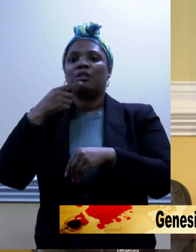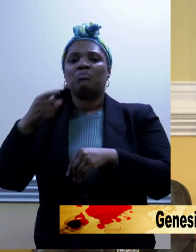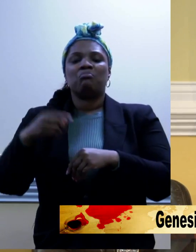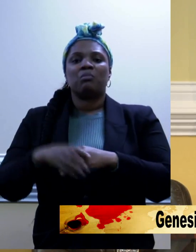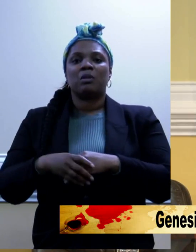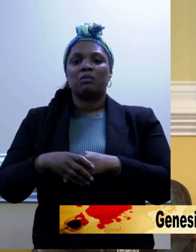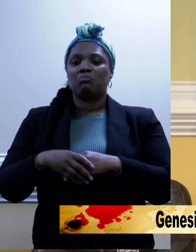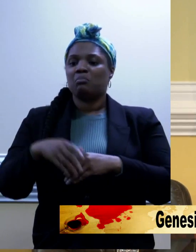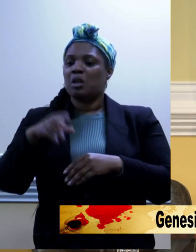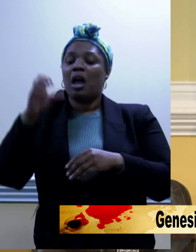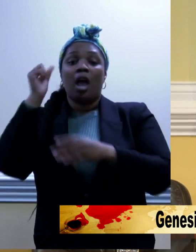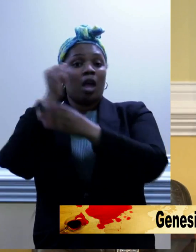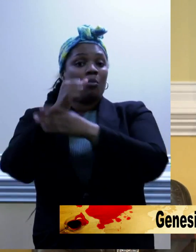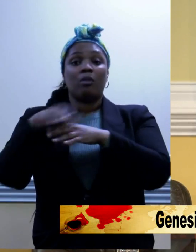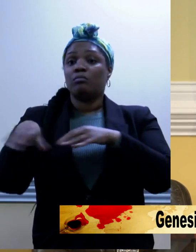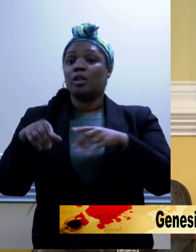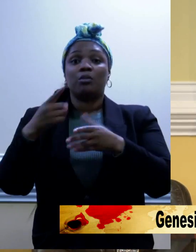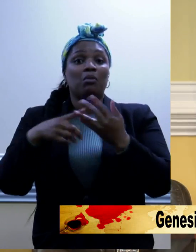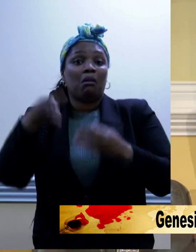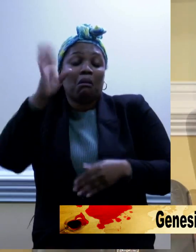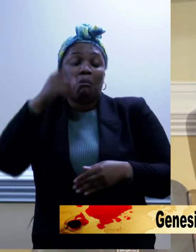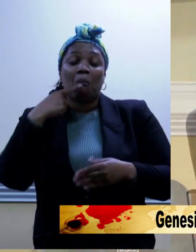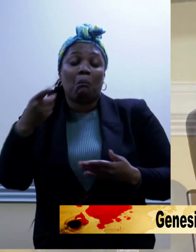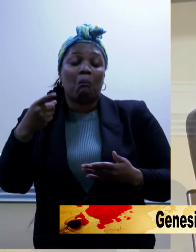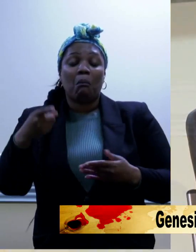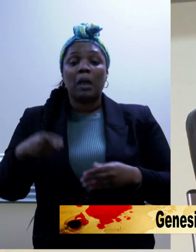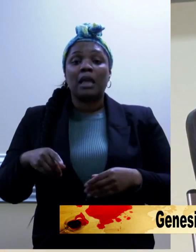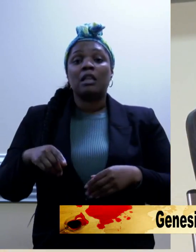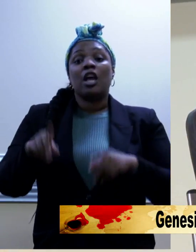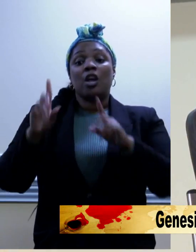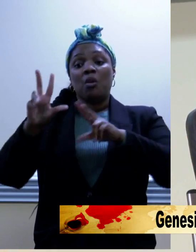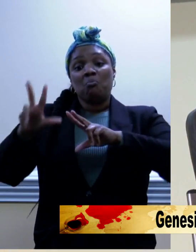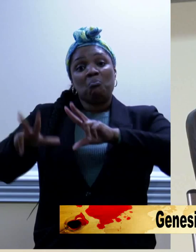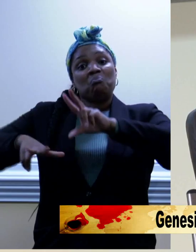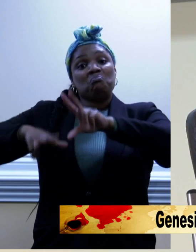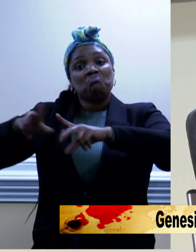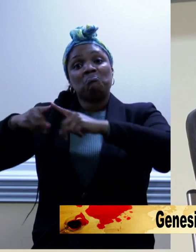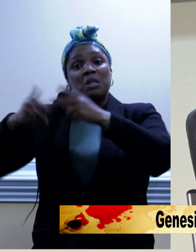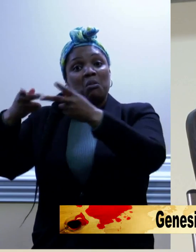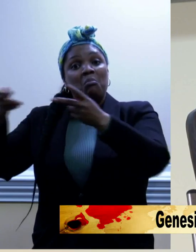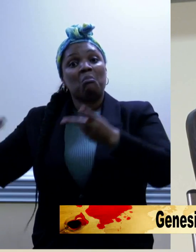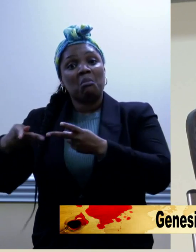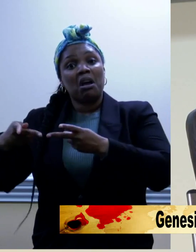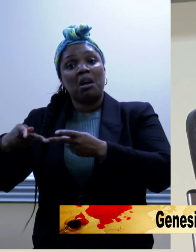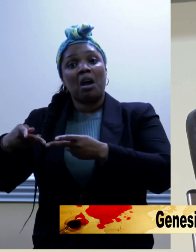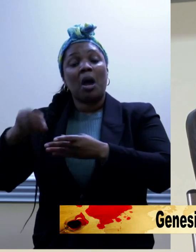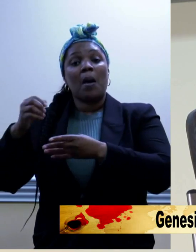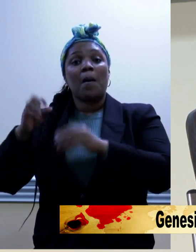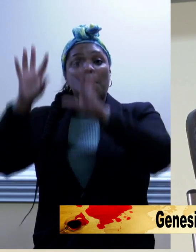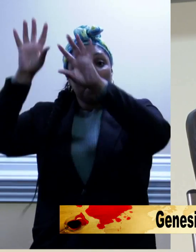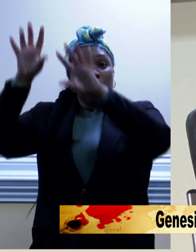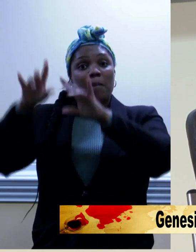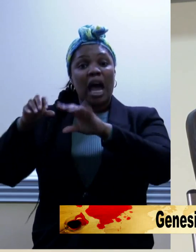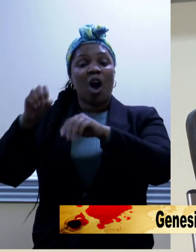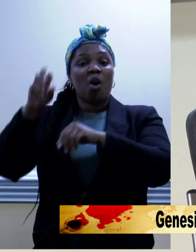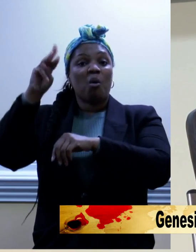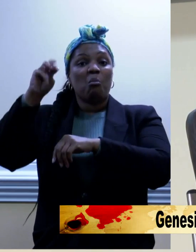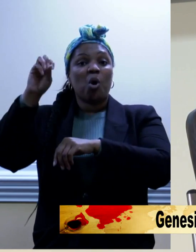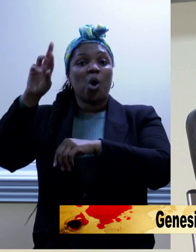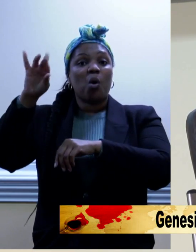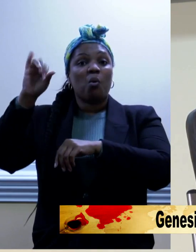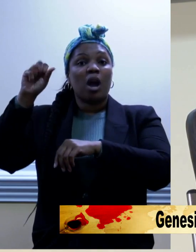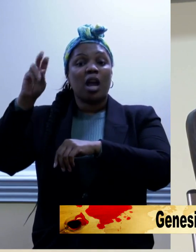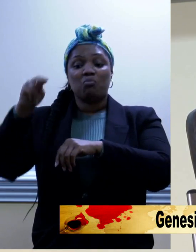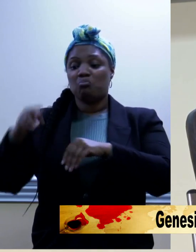words. Skip down to verse 9. Let's see what he did. Go ahead and read. And they came to the place which God had told them of. And Abraham built an altar there and